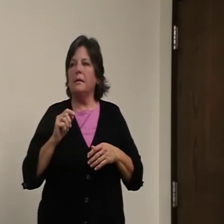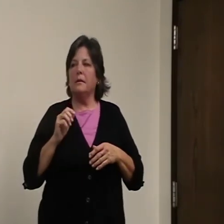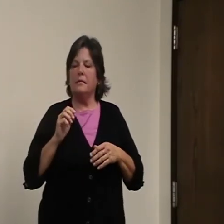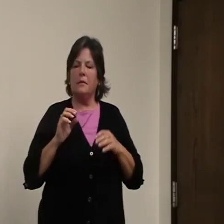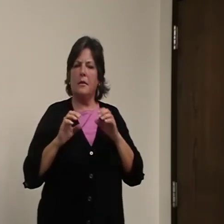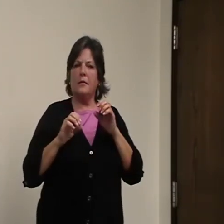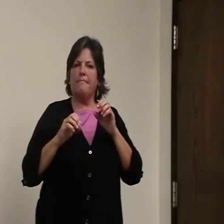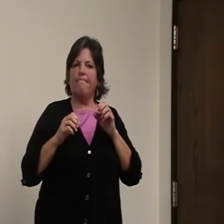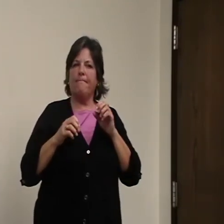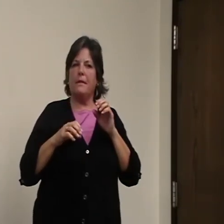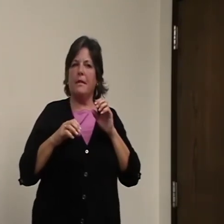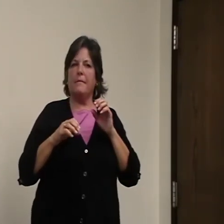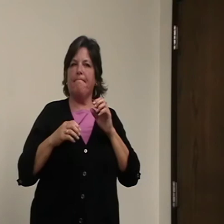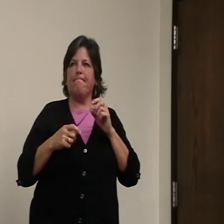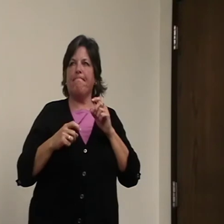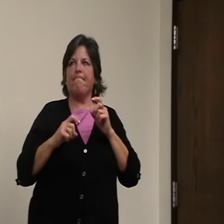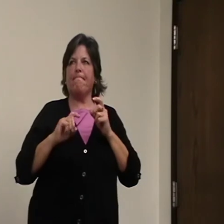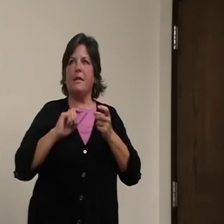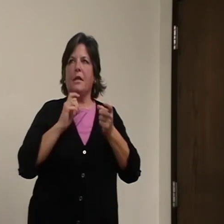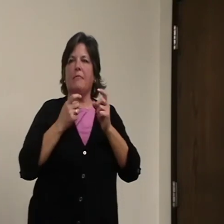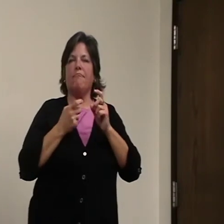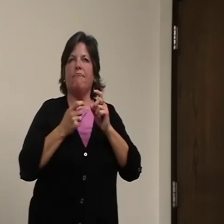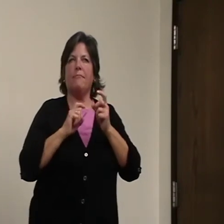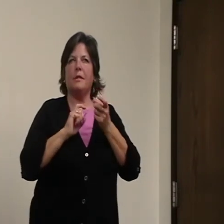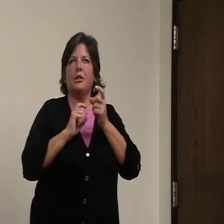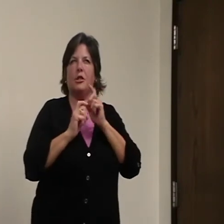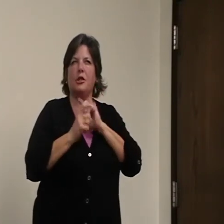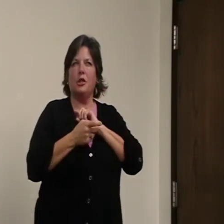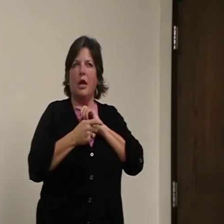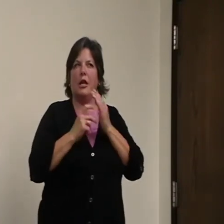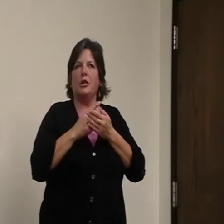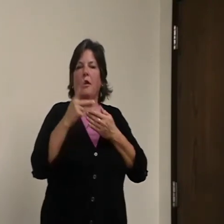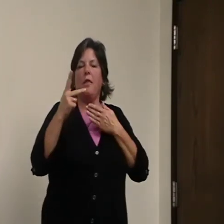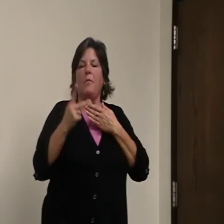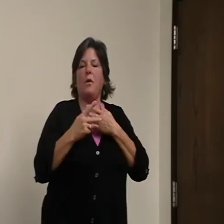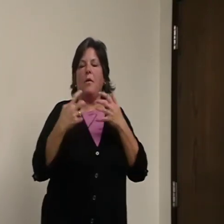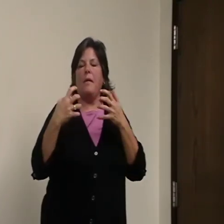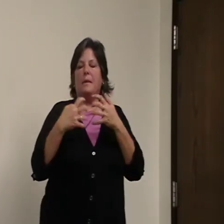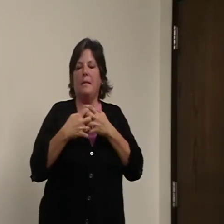make adjustments and fine tune it that way. So it's a very important part of our